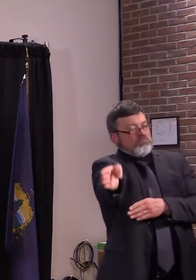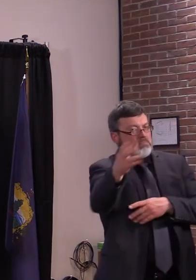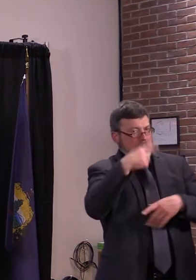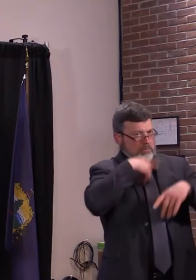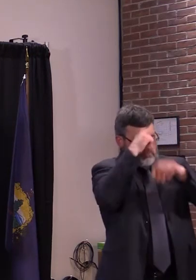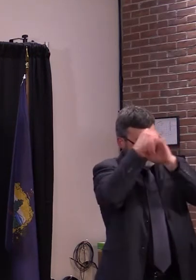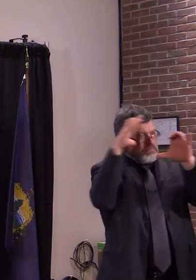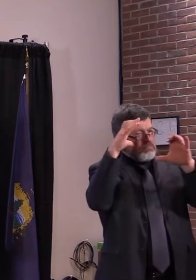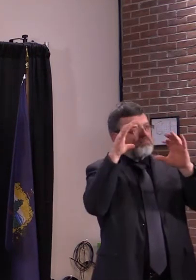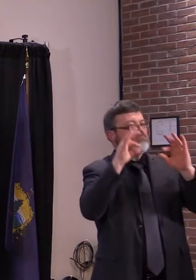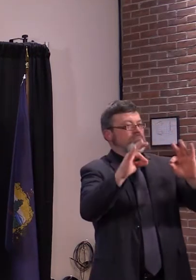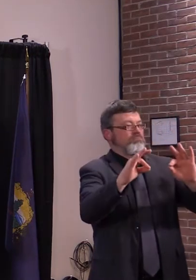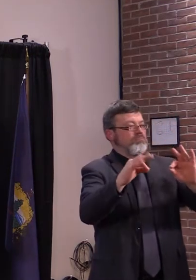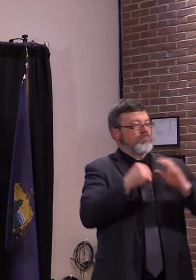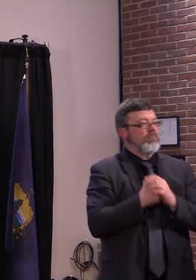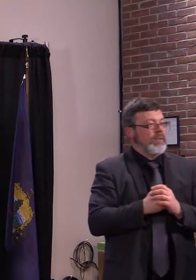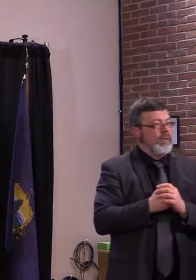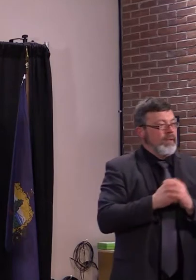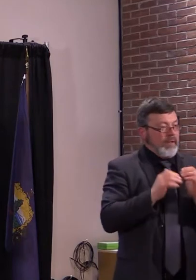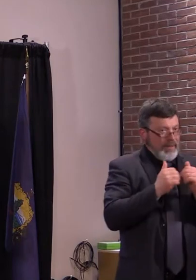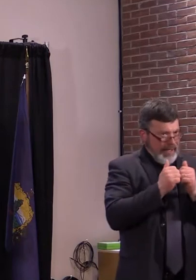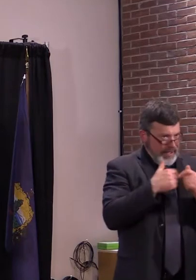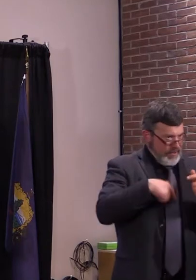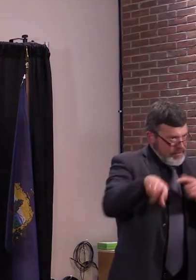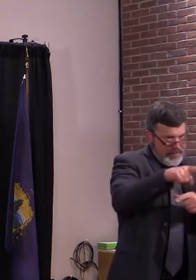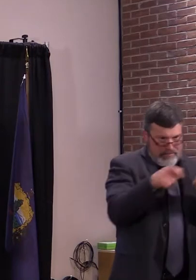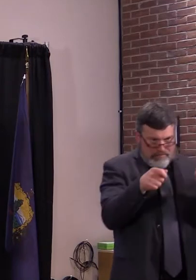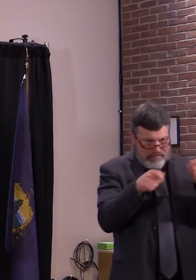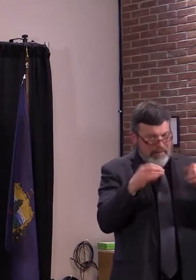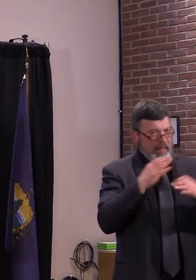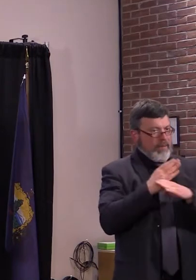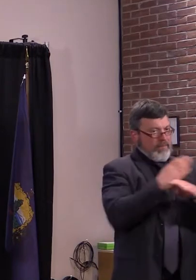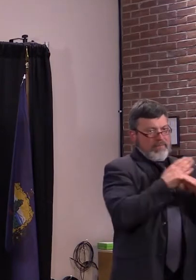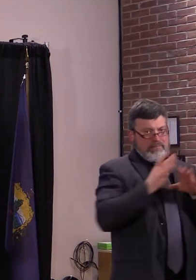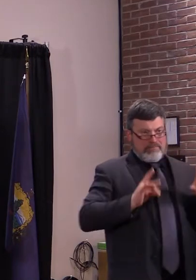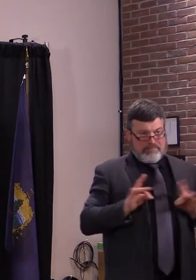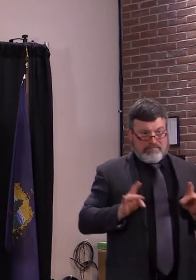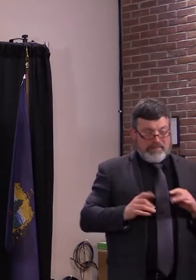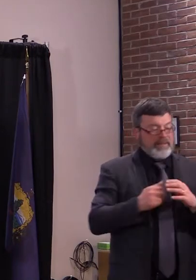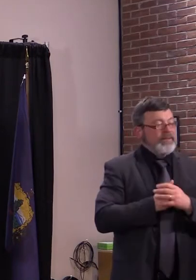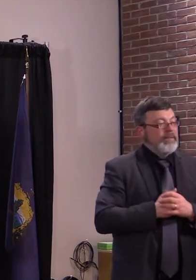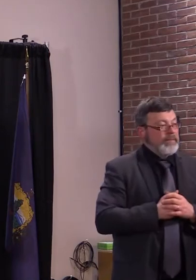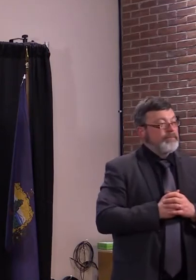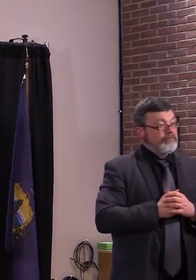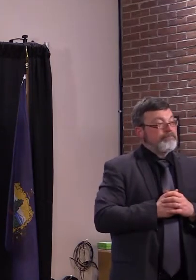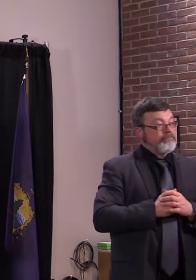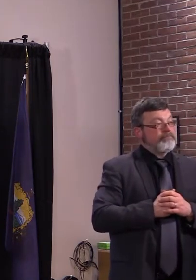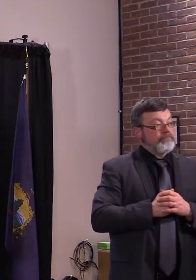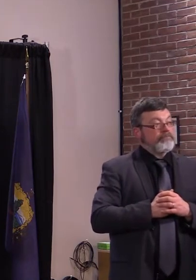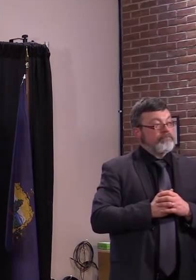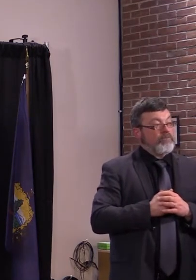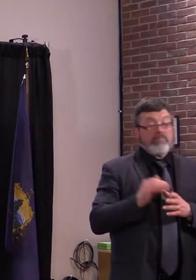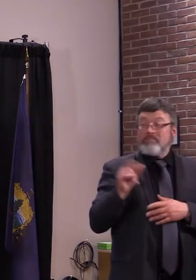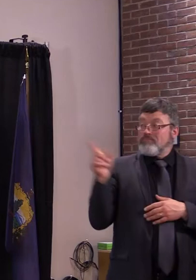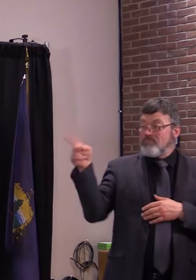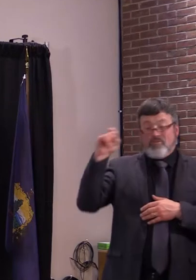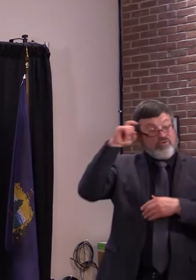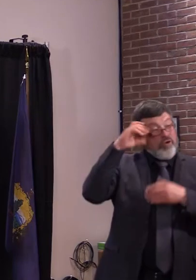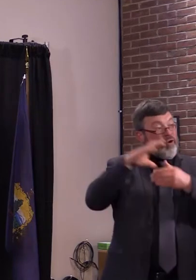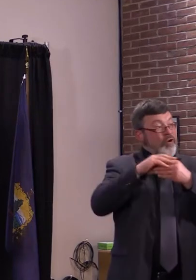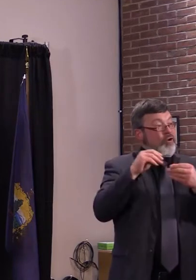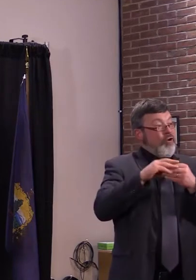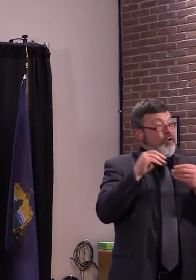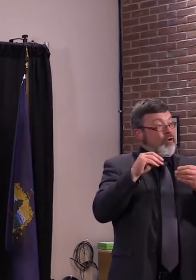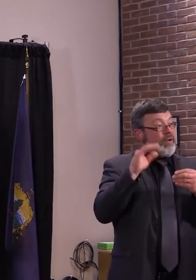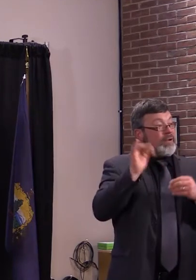and mitigation measures. Much like the governor's recent announcement about masks in schools had a start date